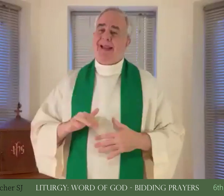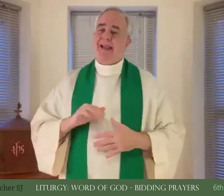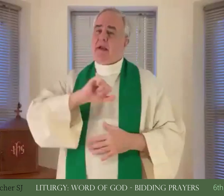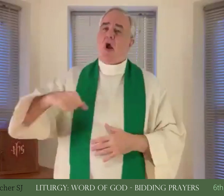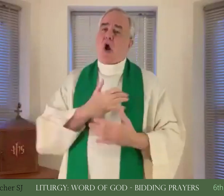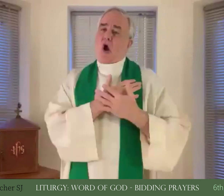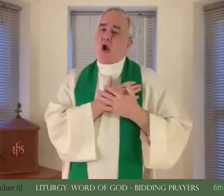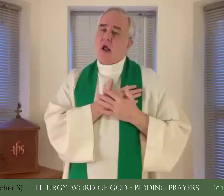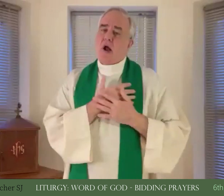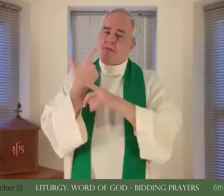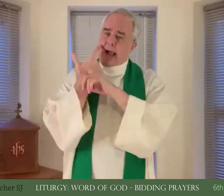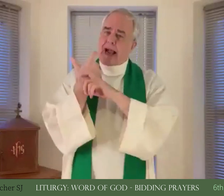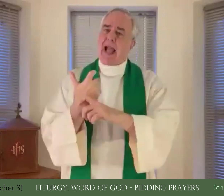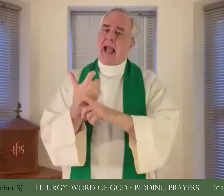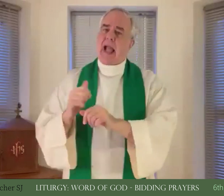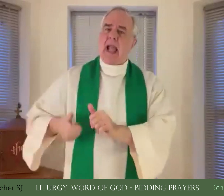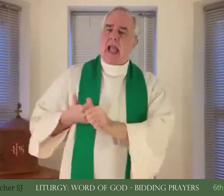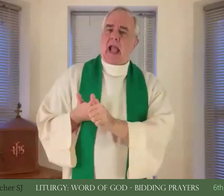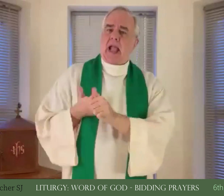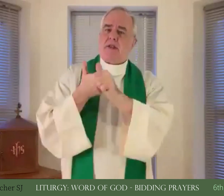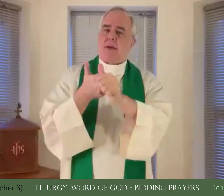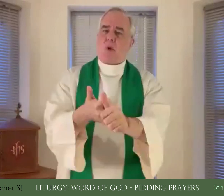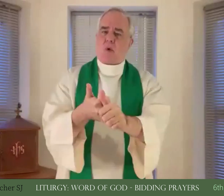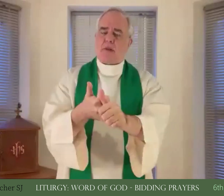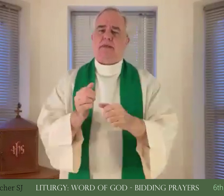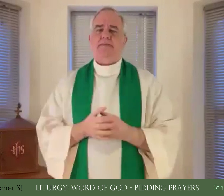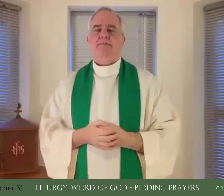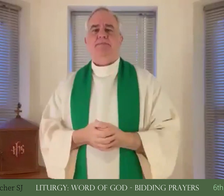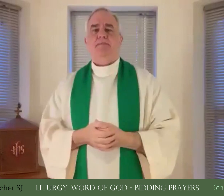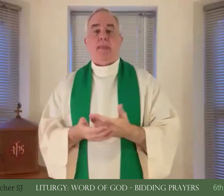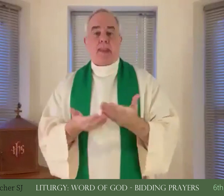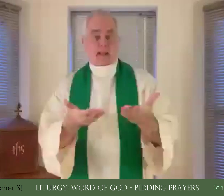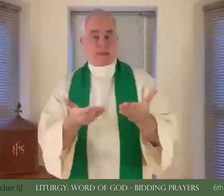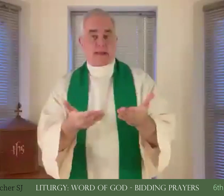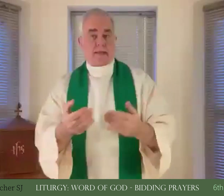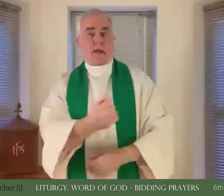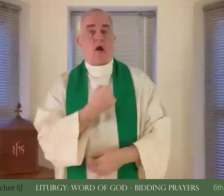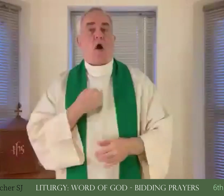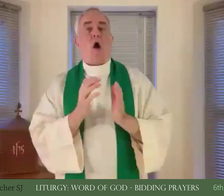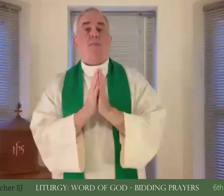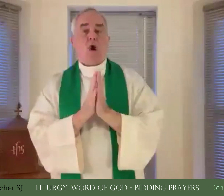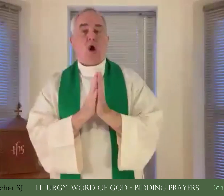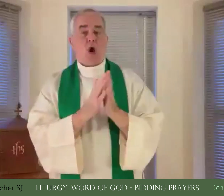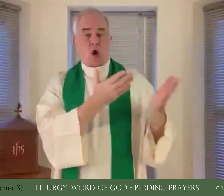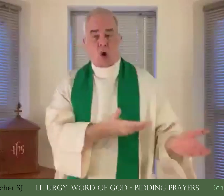need our love, care, and support. This offer